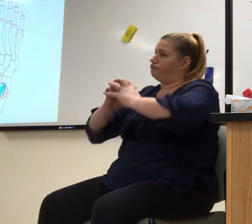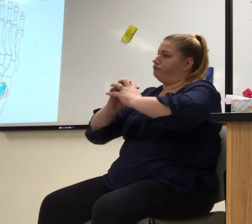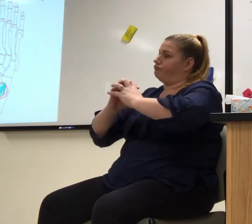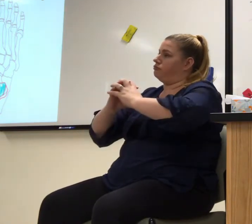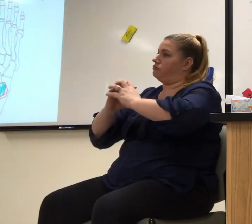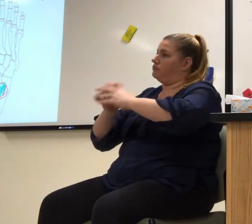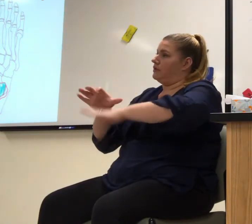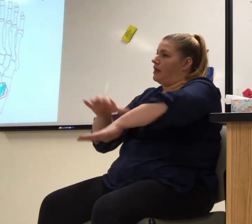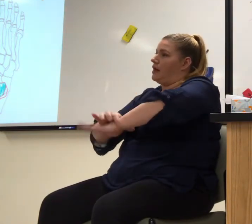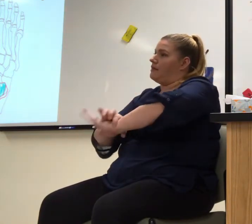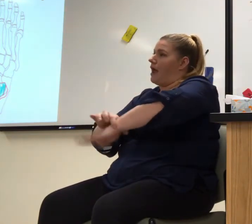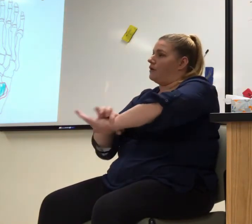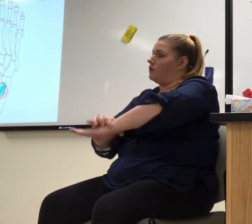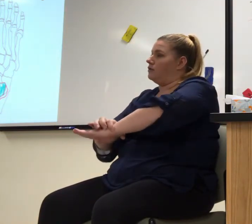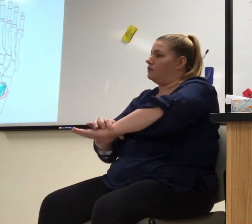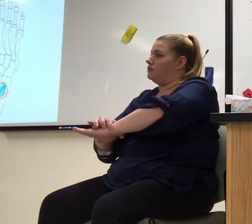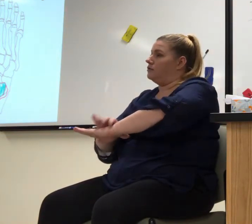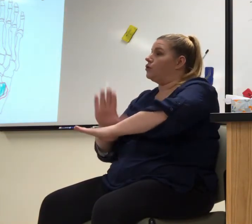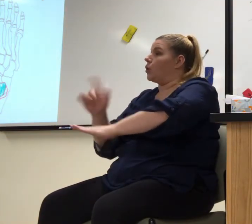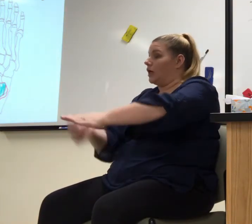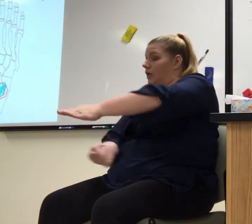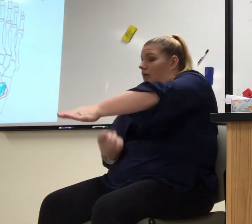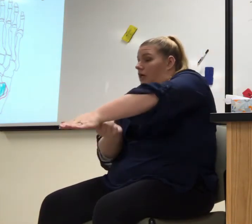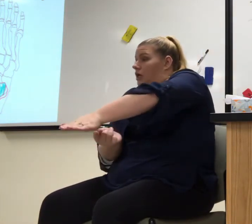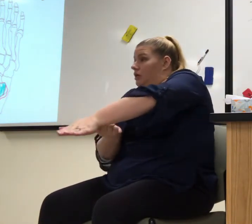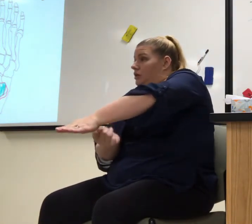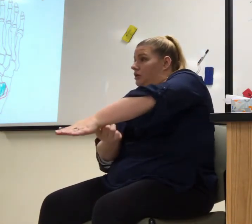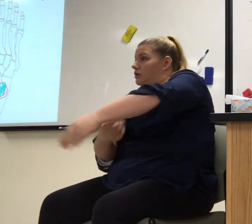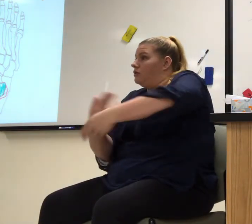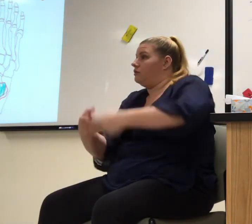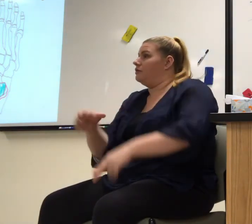heel bone is the calcaneus.